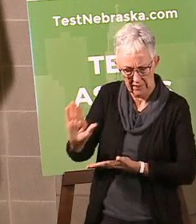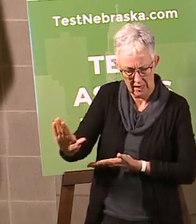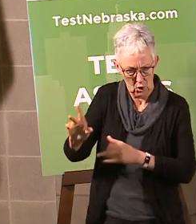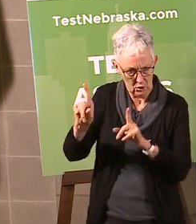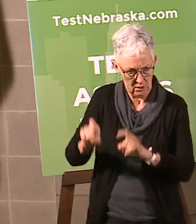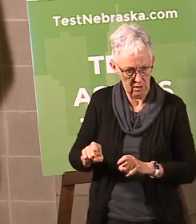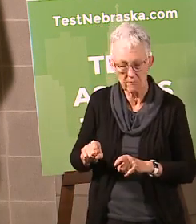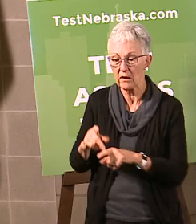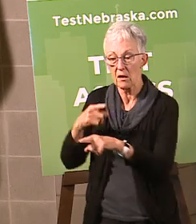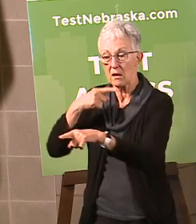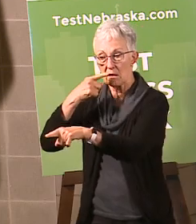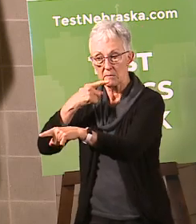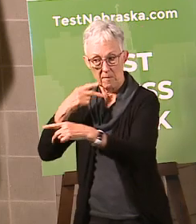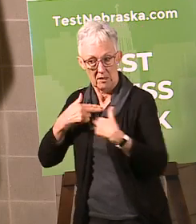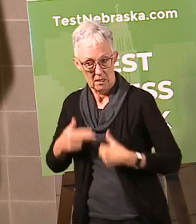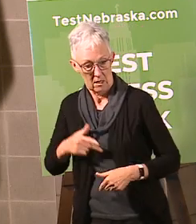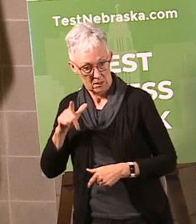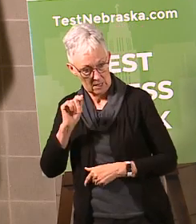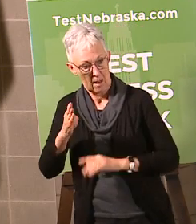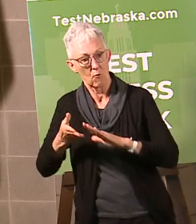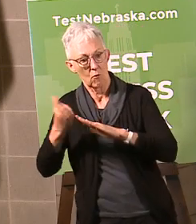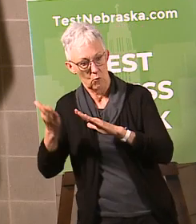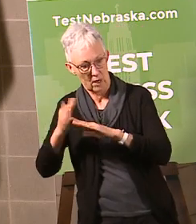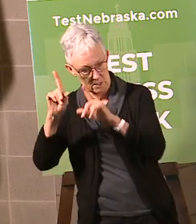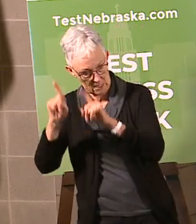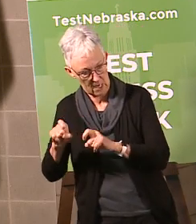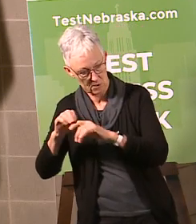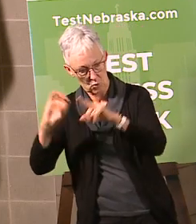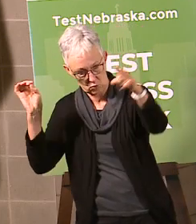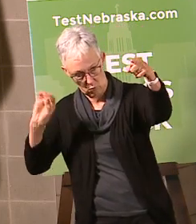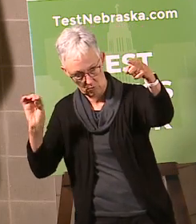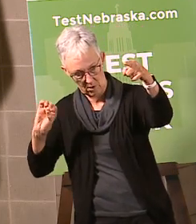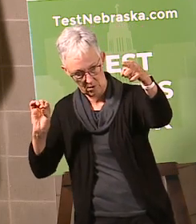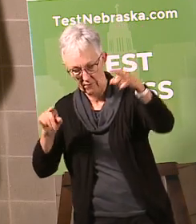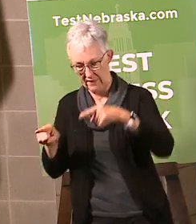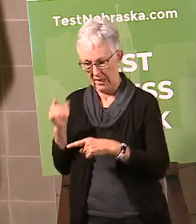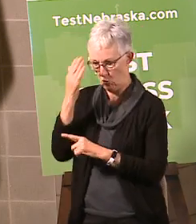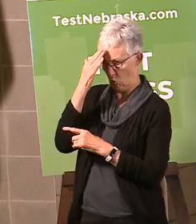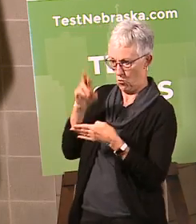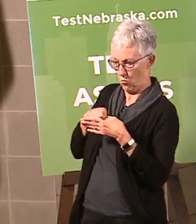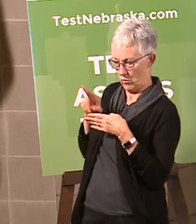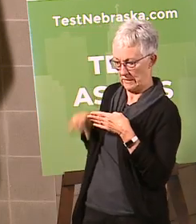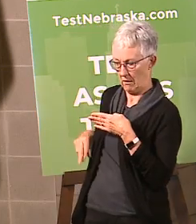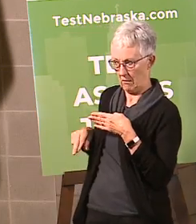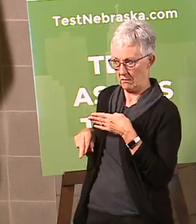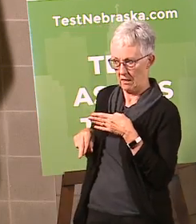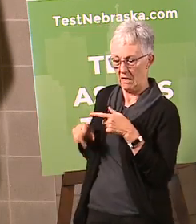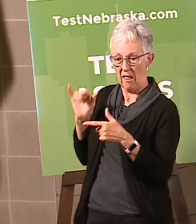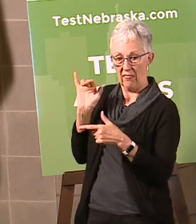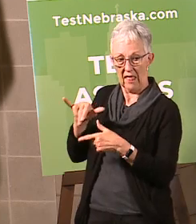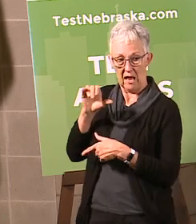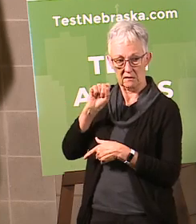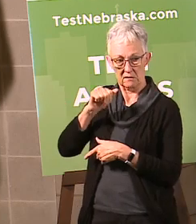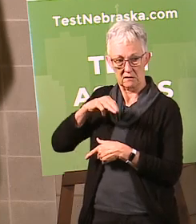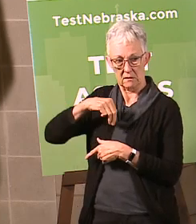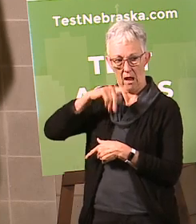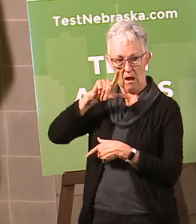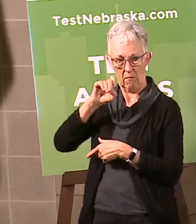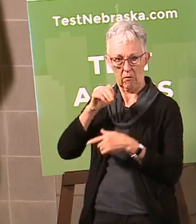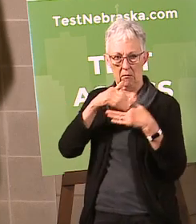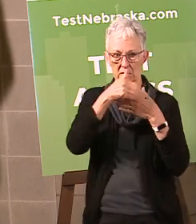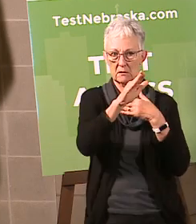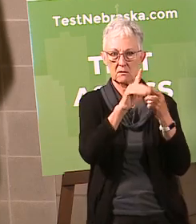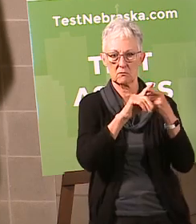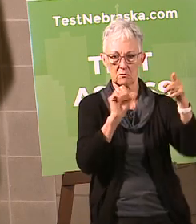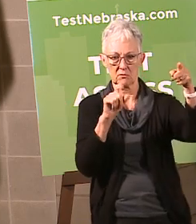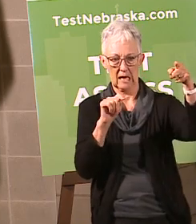Health Lab run tests in Omaha. They know the results of the test. They send then the samples to the St. Elizabeth people, who then run